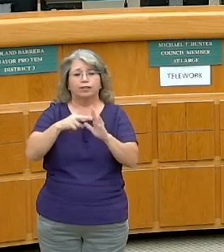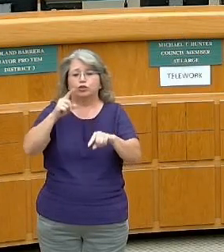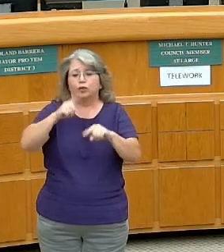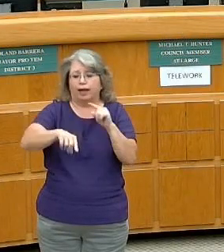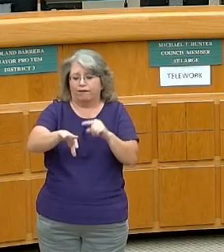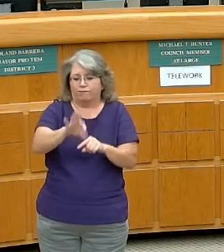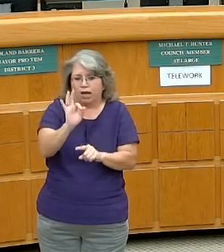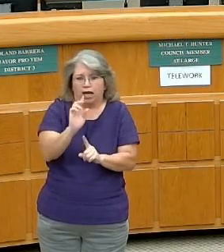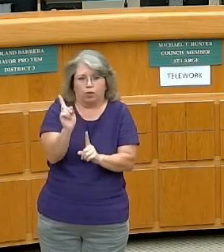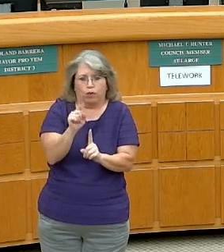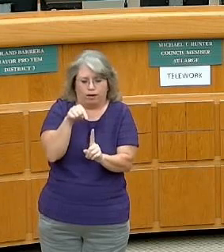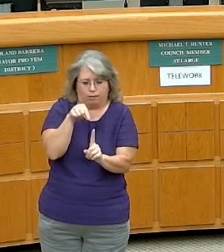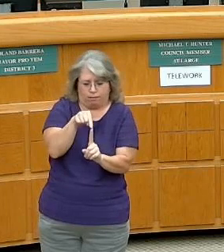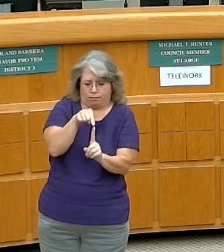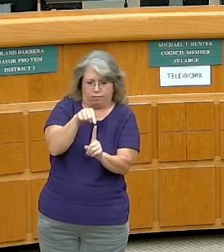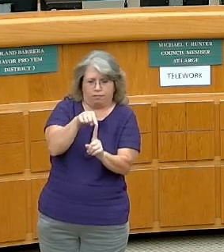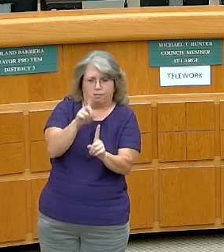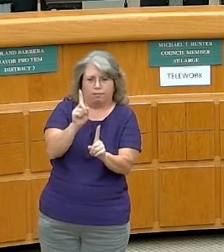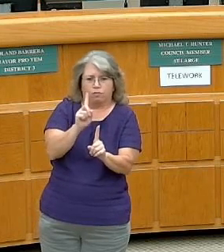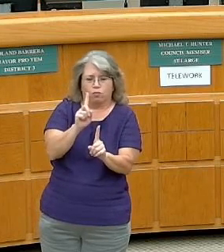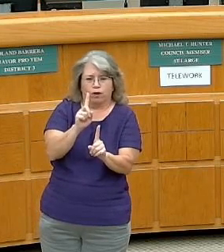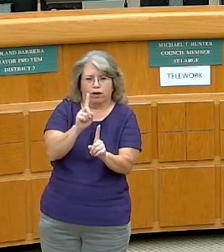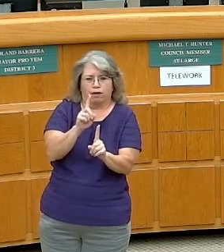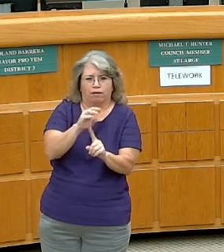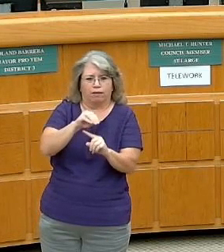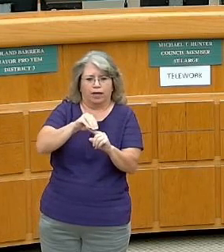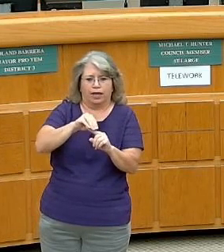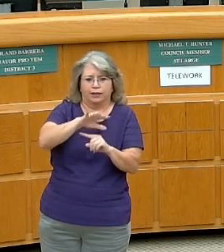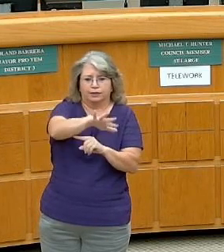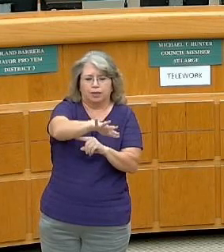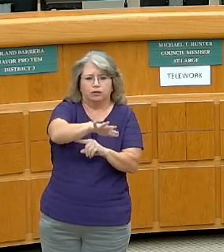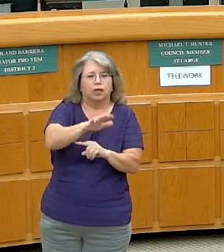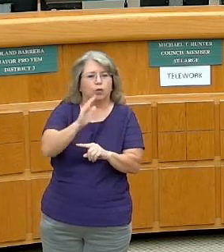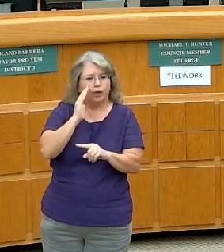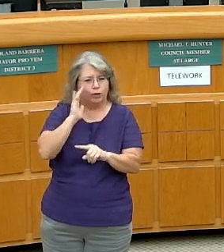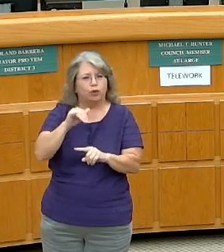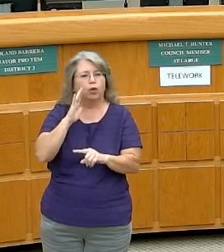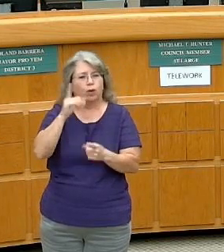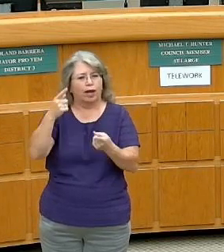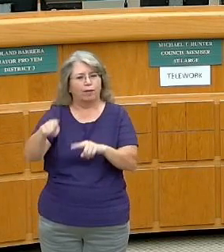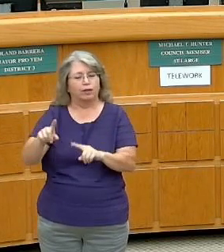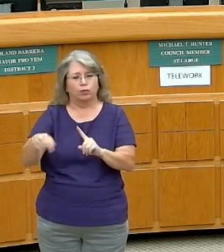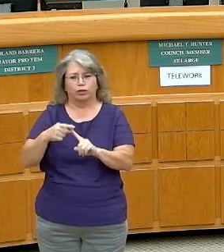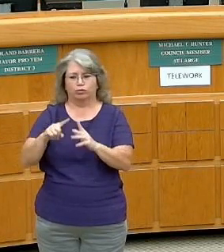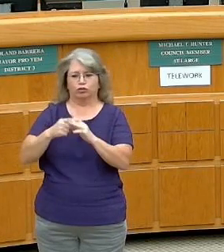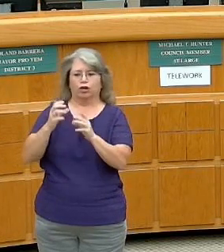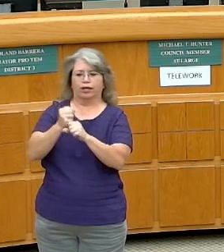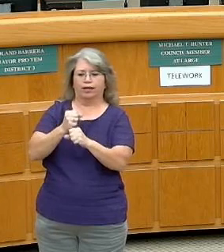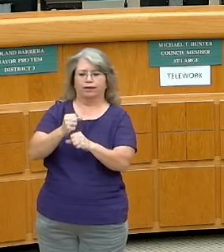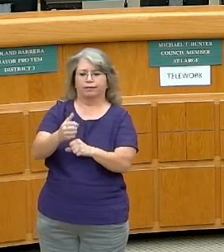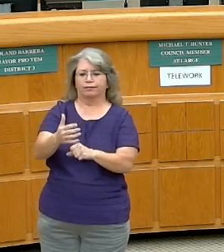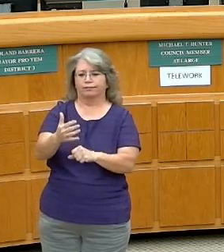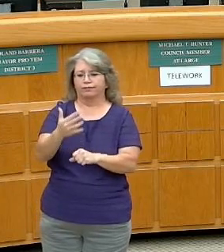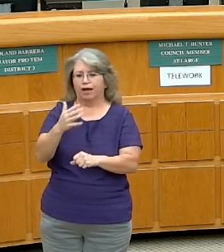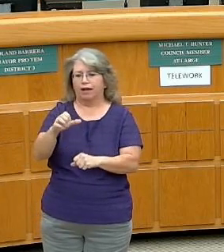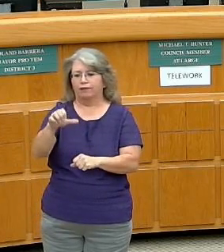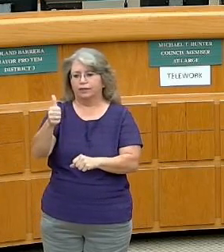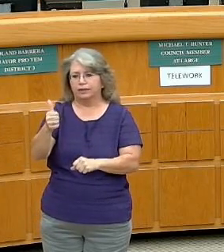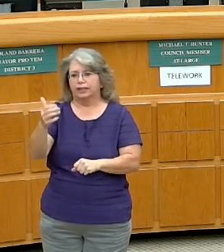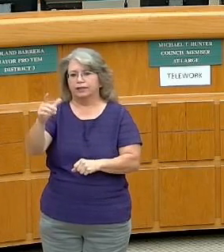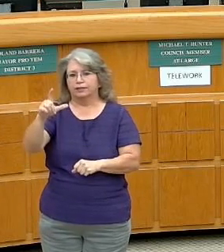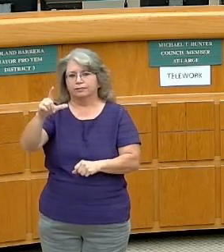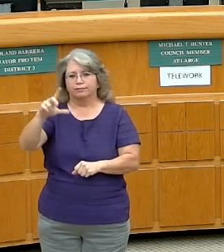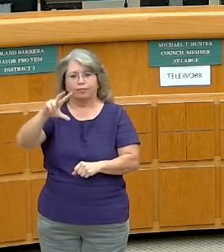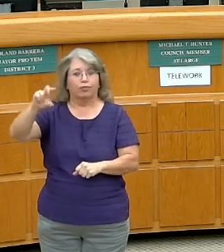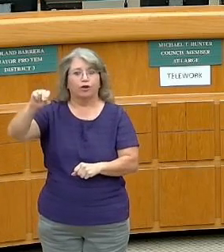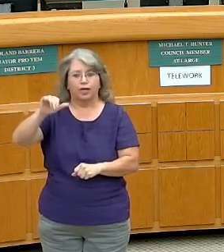where we are now. Well, we knew that would happen because once you start getting 5, 10, 20, 30 cases, there's a lot of contacts to those. And